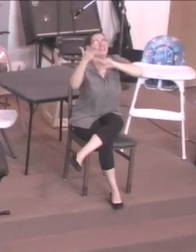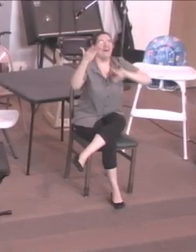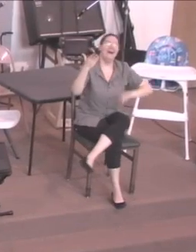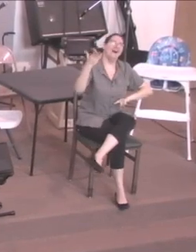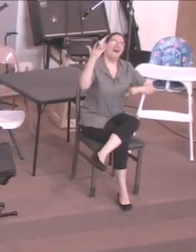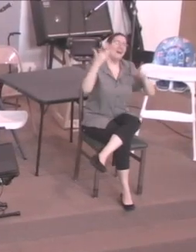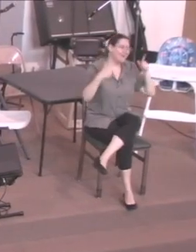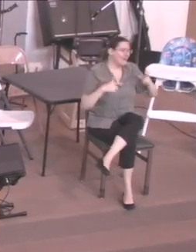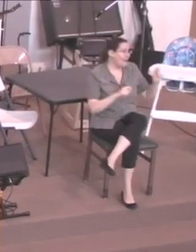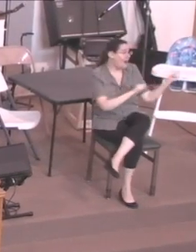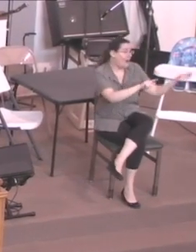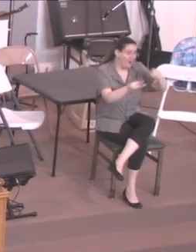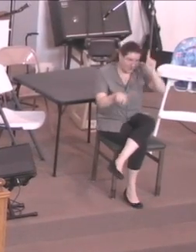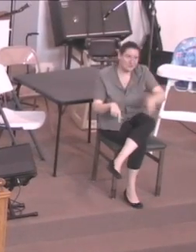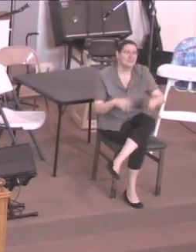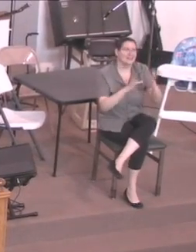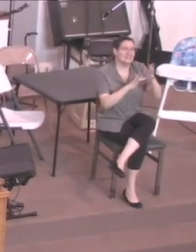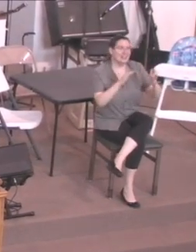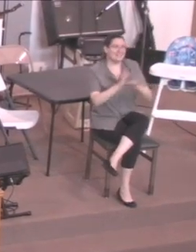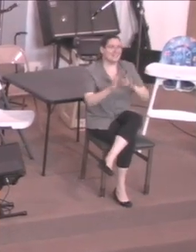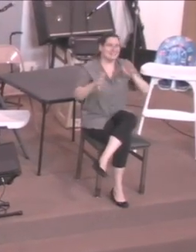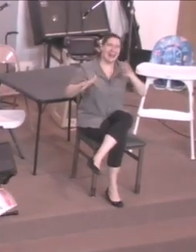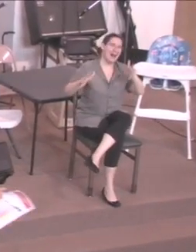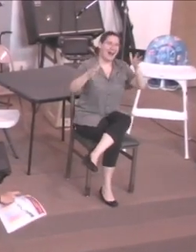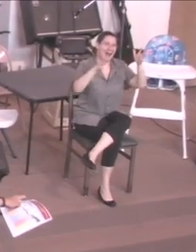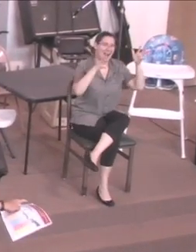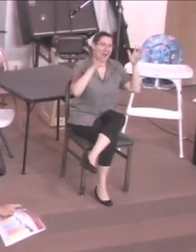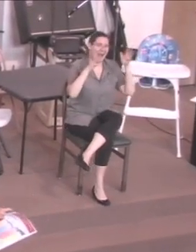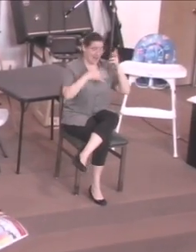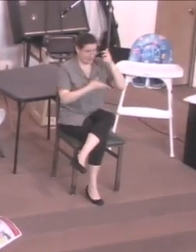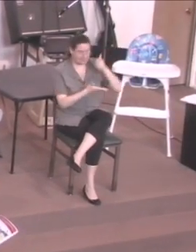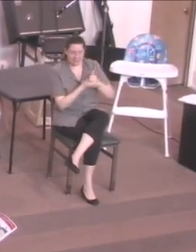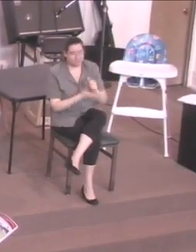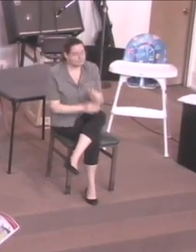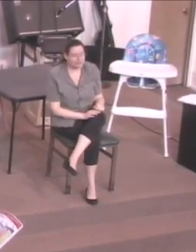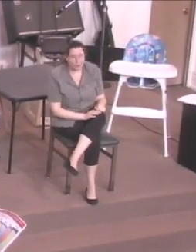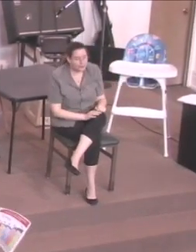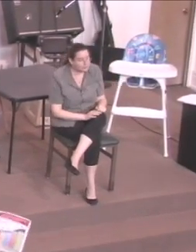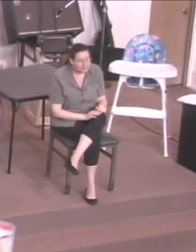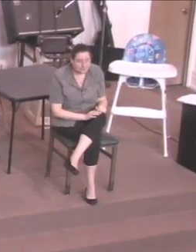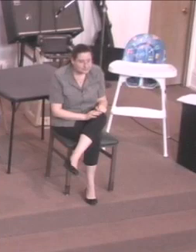Y'all need to get Jesus. And then